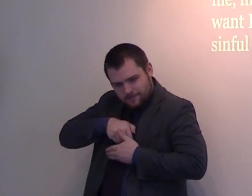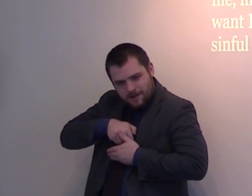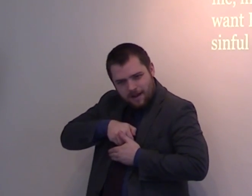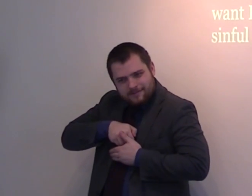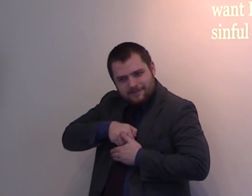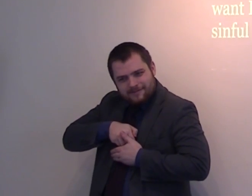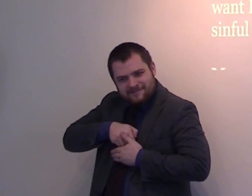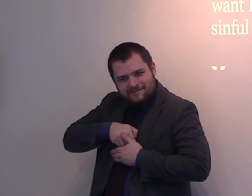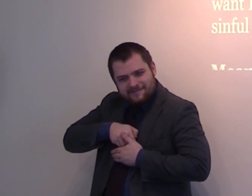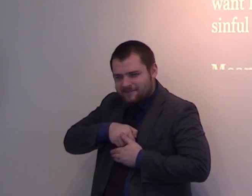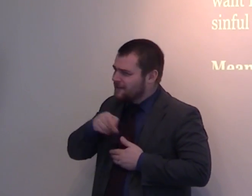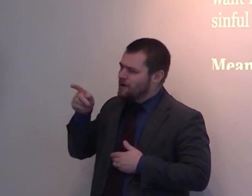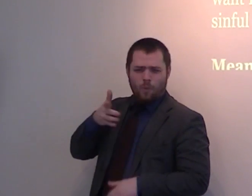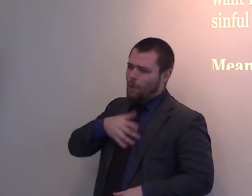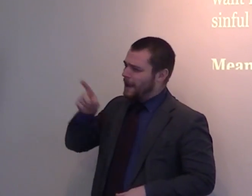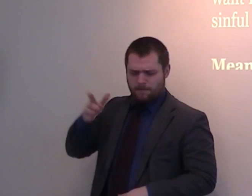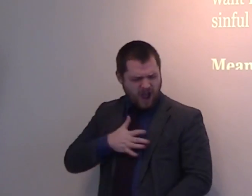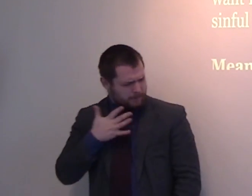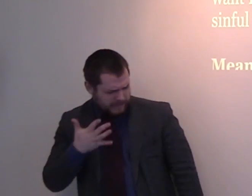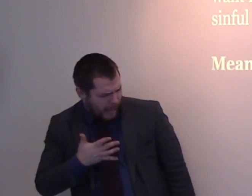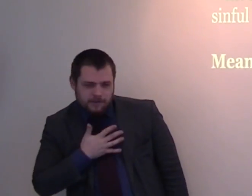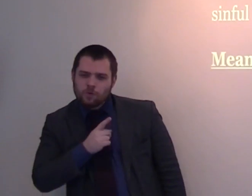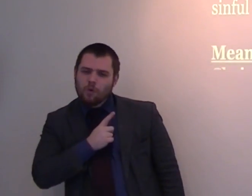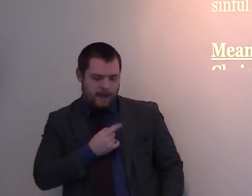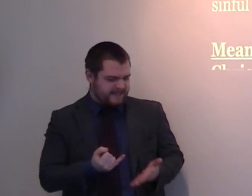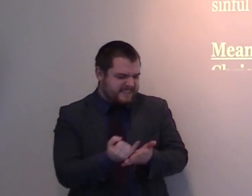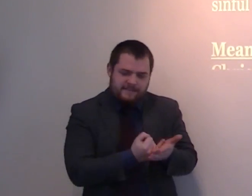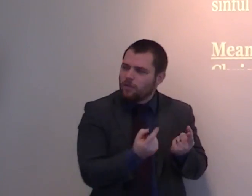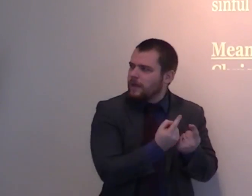I do not want him to feel upset because I have sinful things in my life.